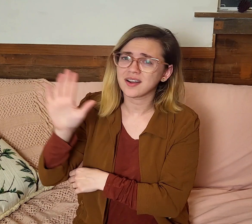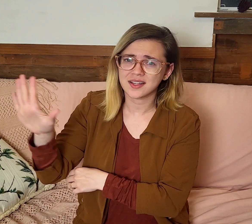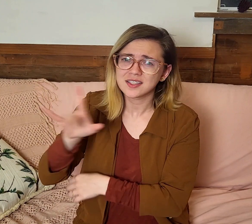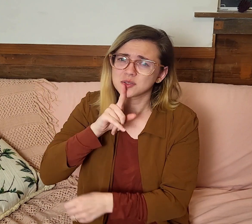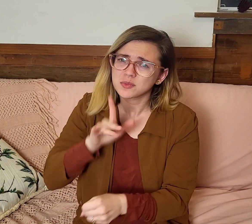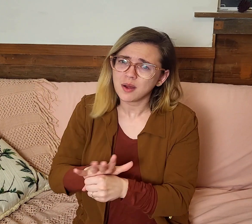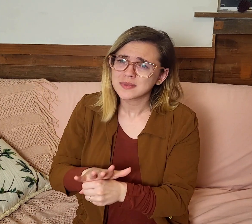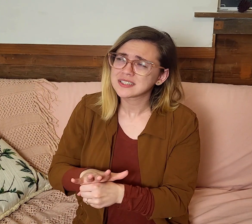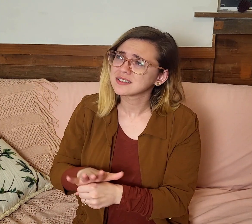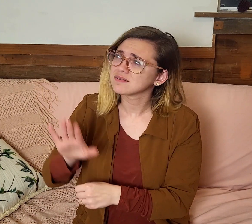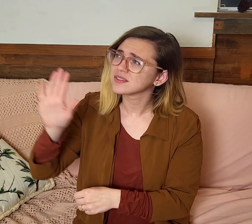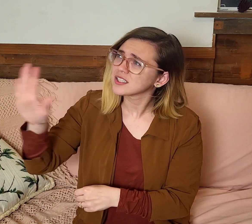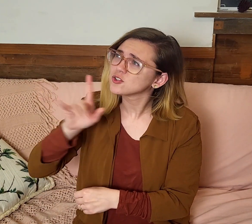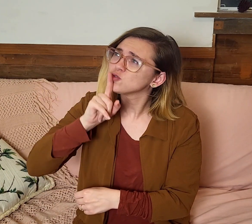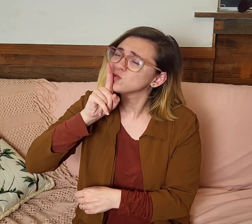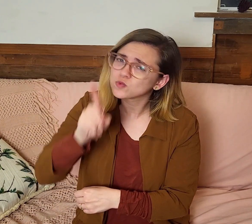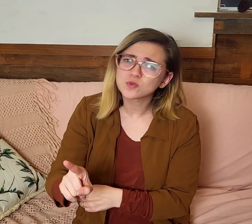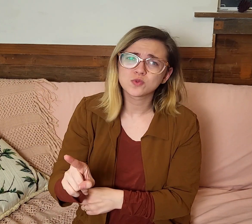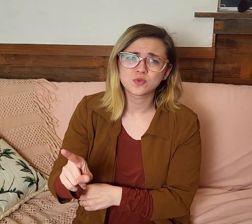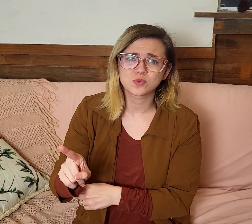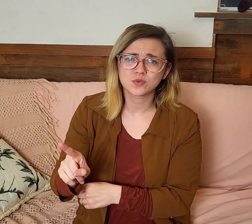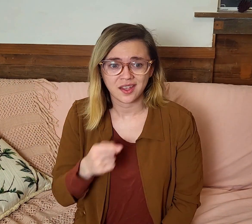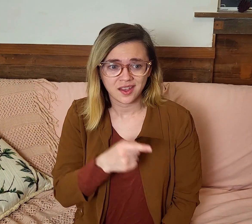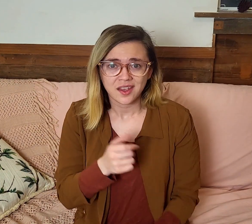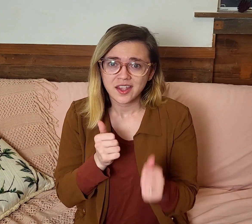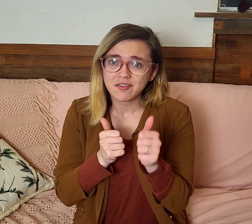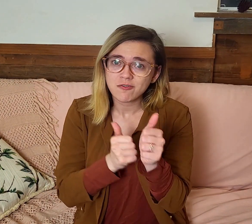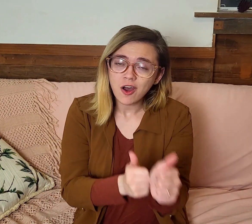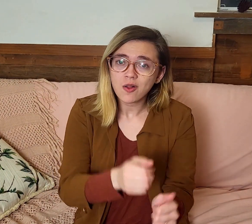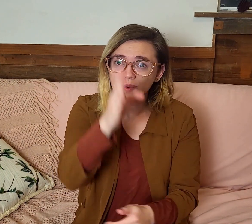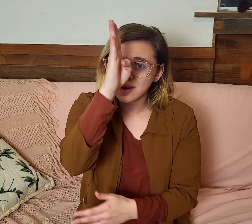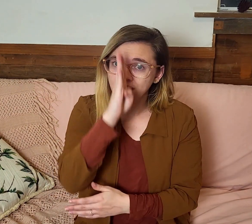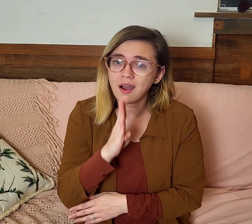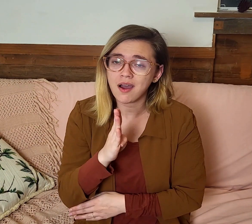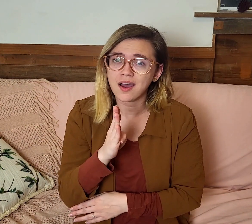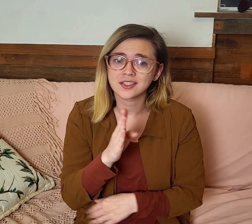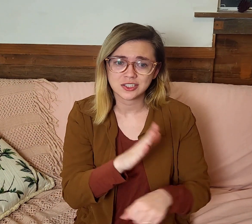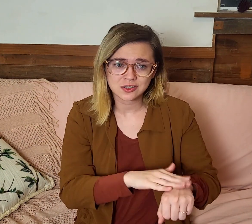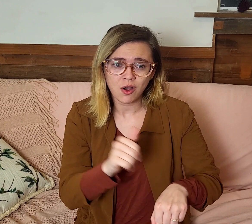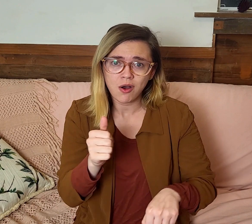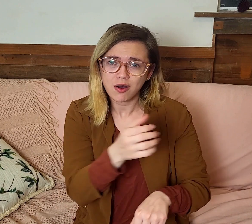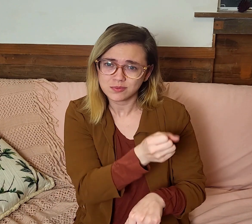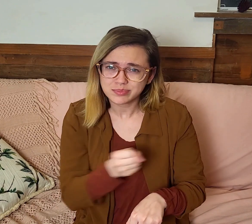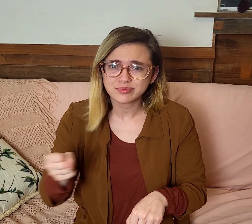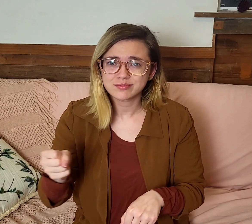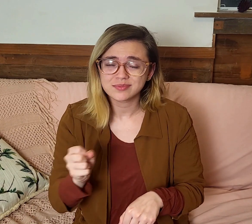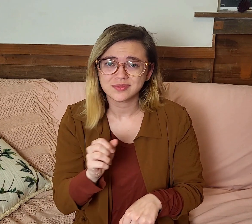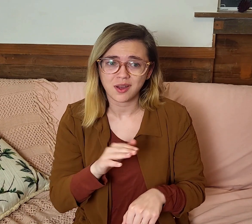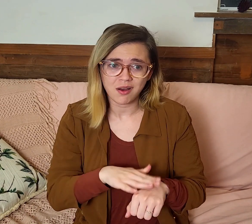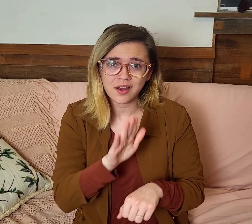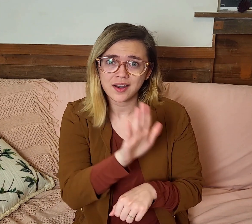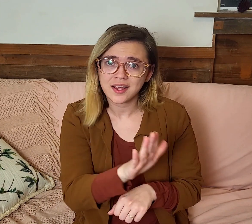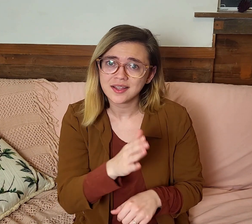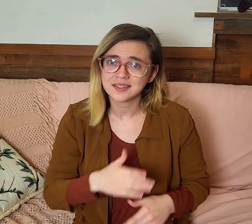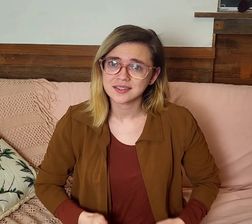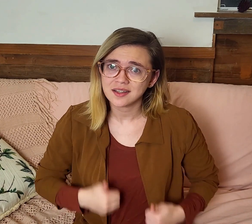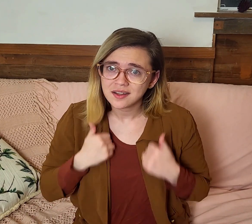in God and his promises and his truths. Noah followed God's calling on his